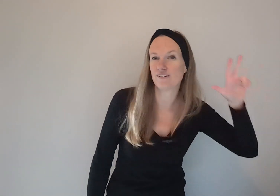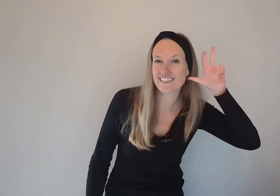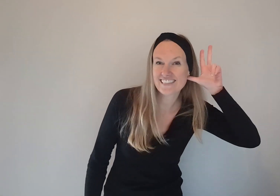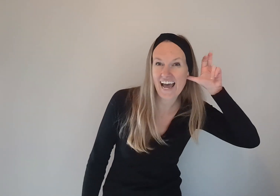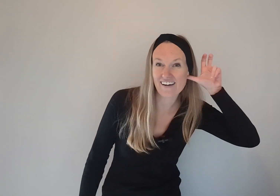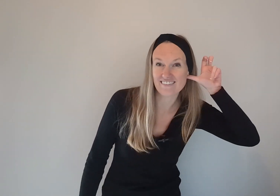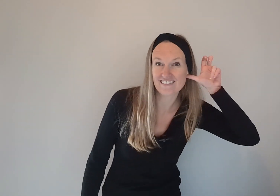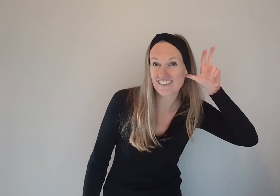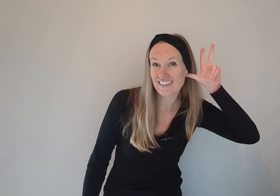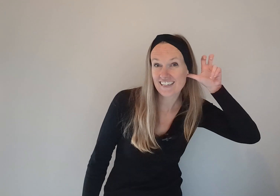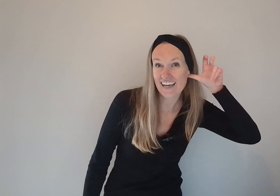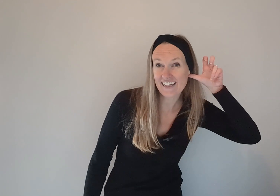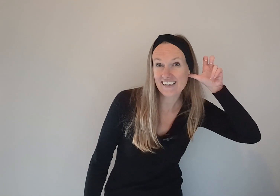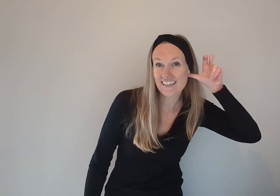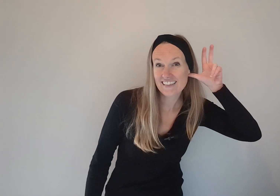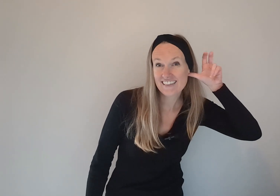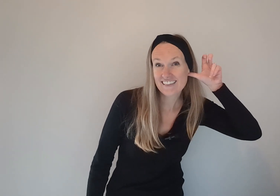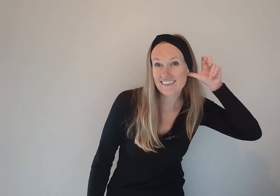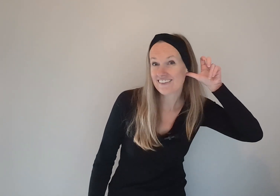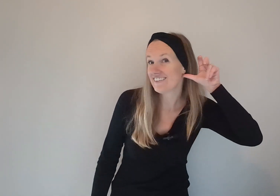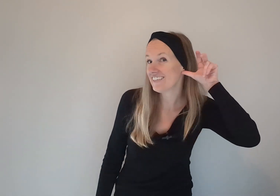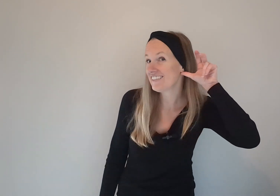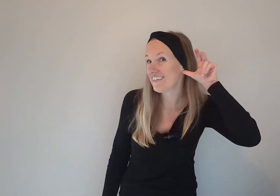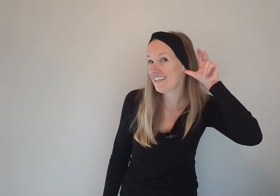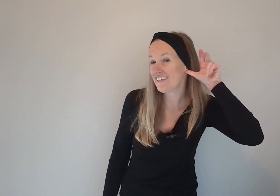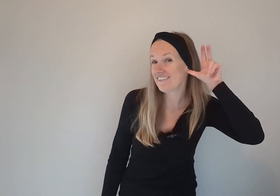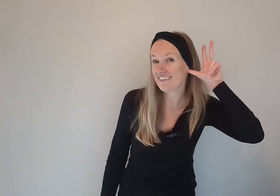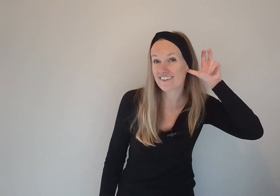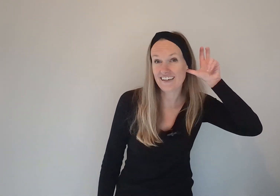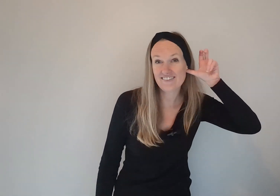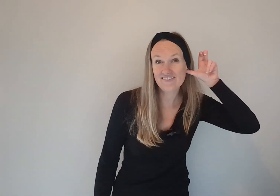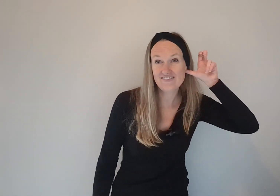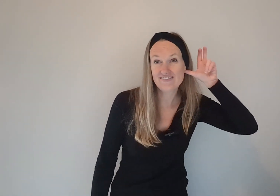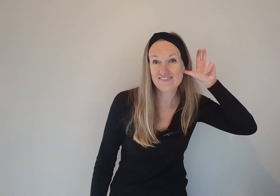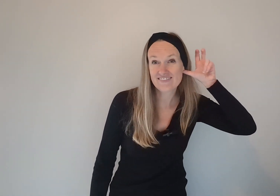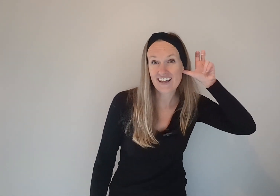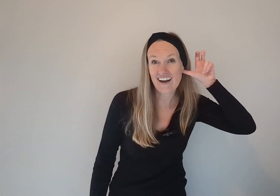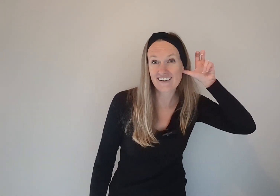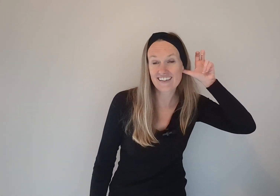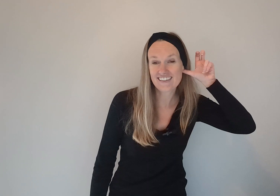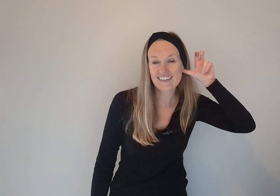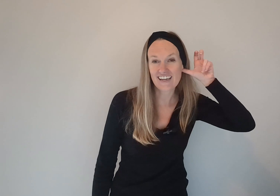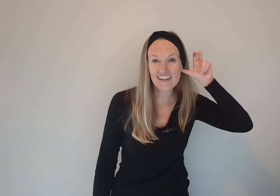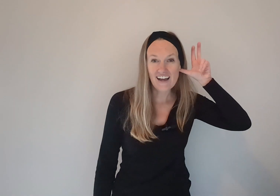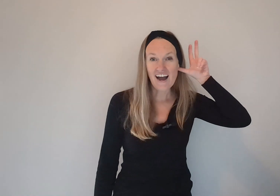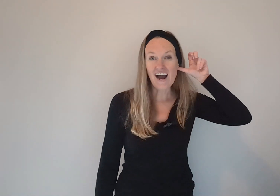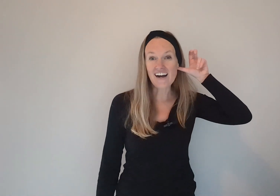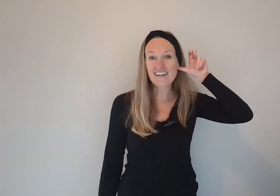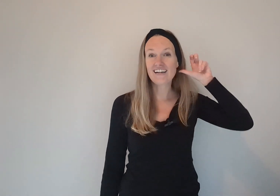a sound. Okay? So, you touch your ear with your thumb. Hark. Okay? Hark, and